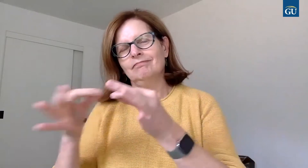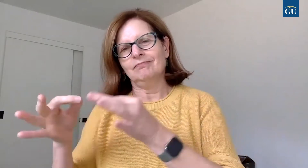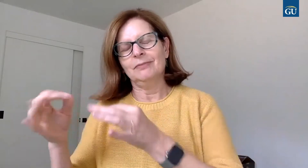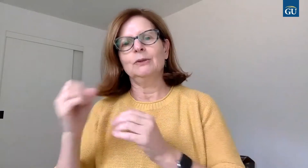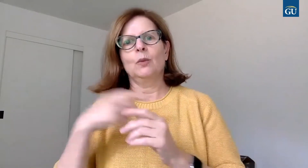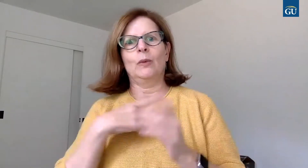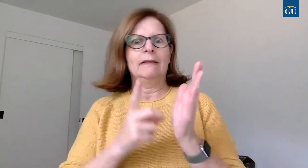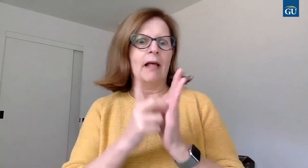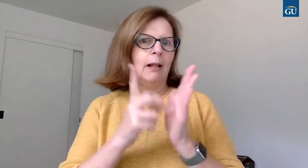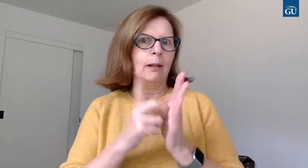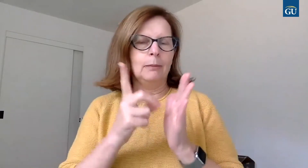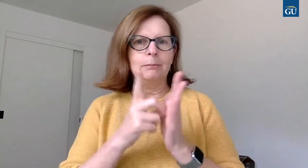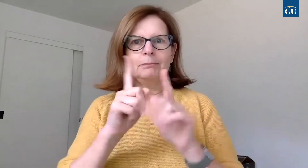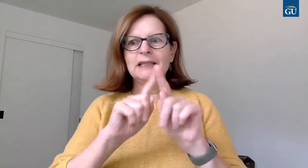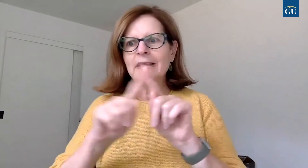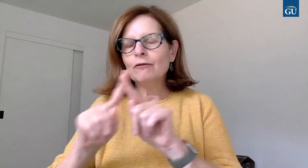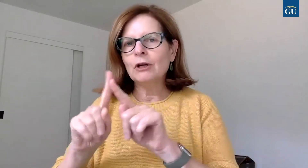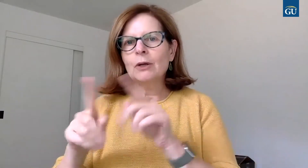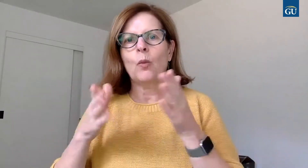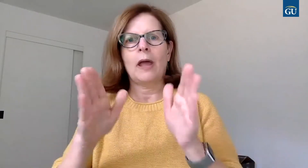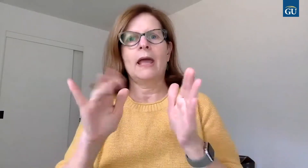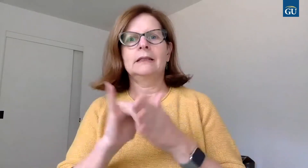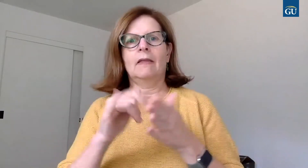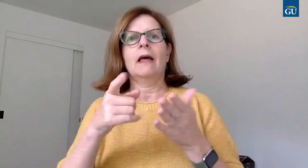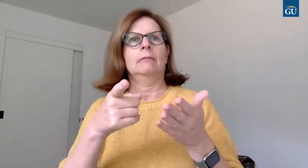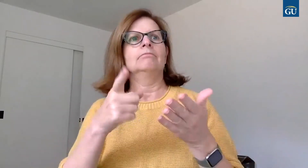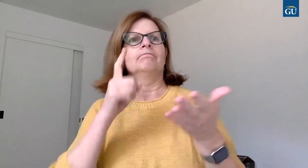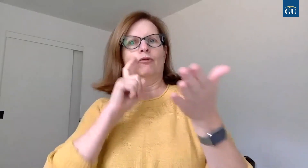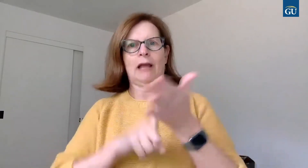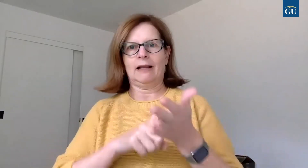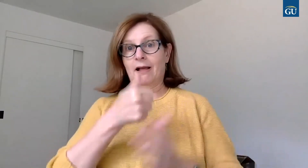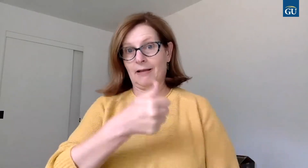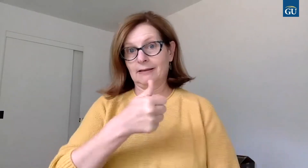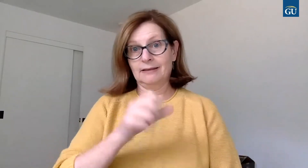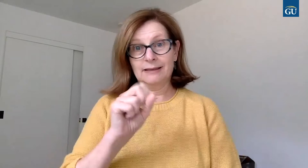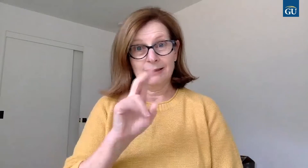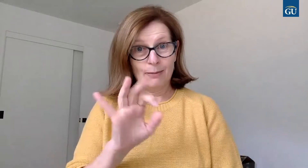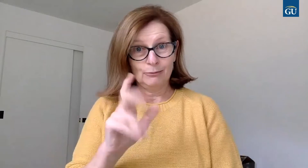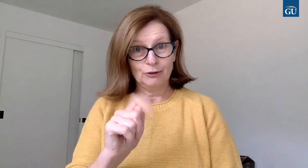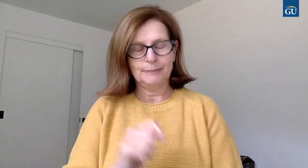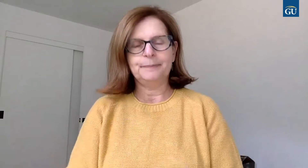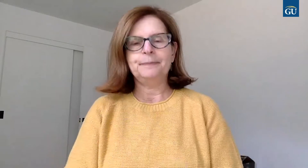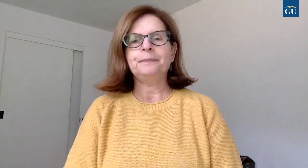So, I developed new and different ways to recognize the subjects in ASL.